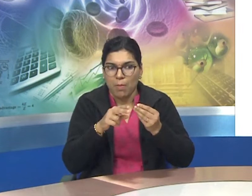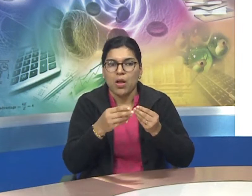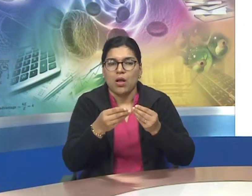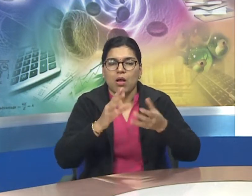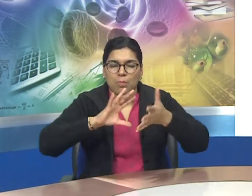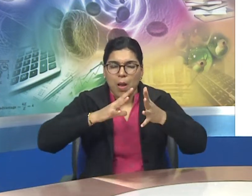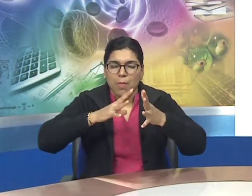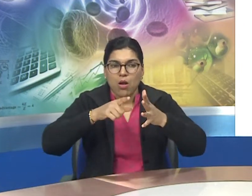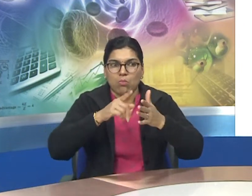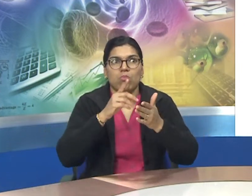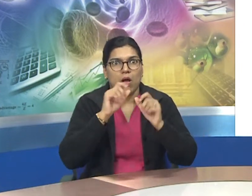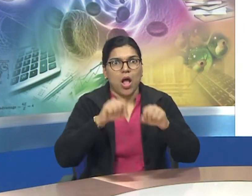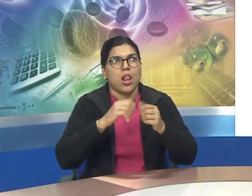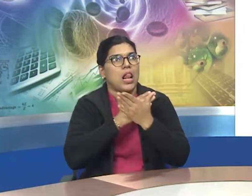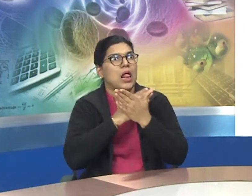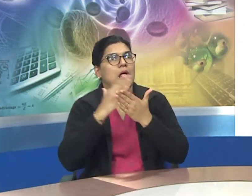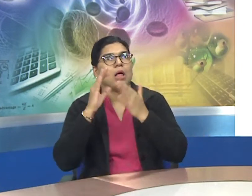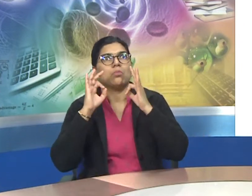Can you think of any that kind of energy?